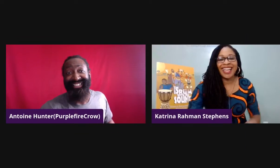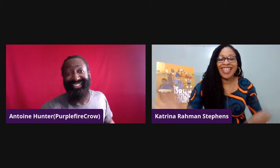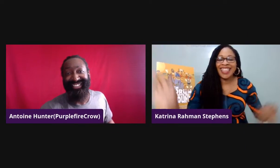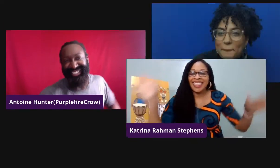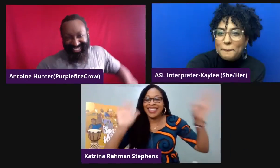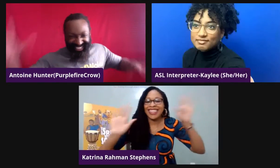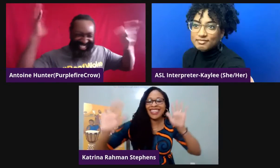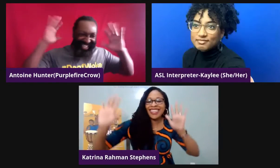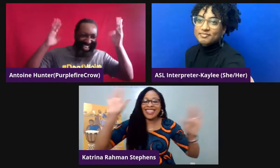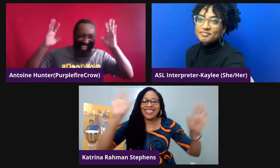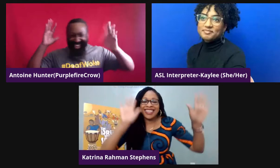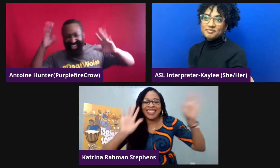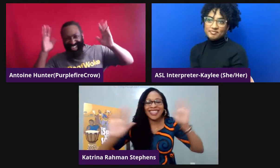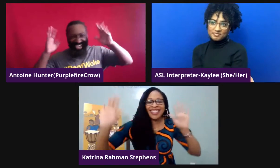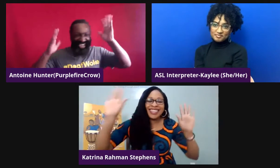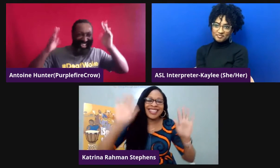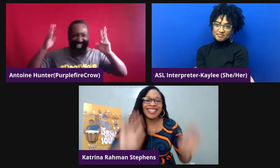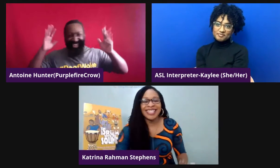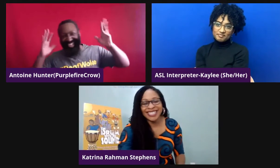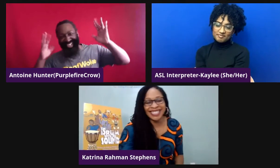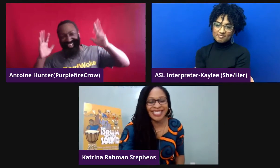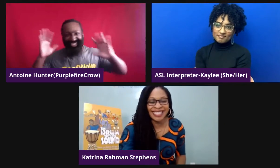at?